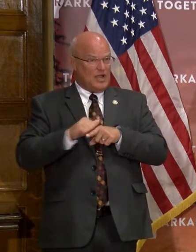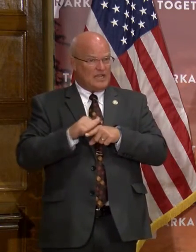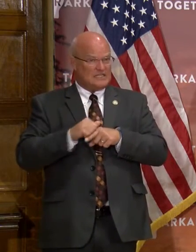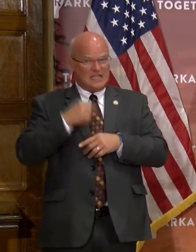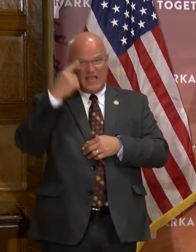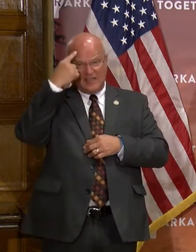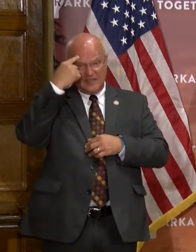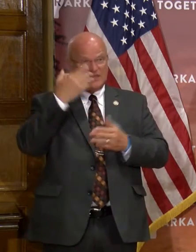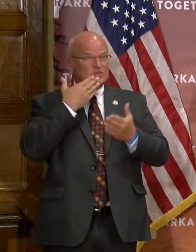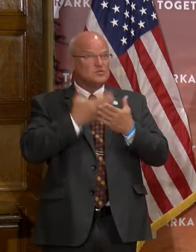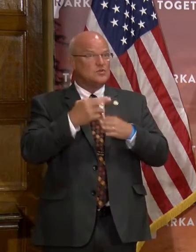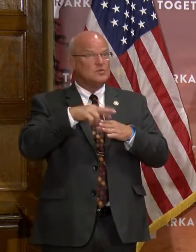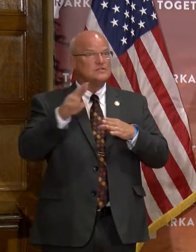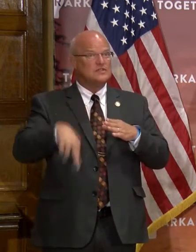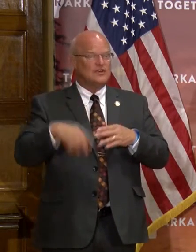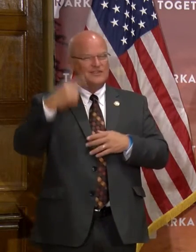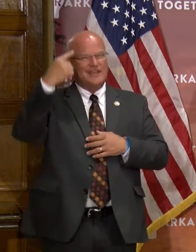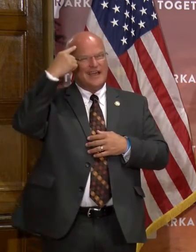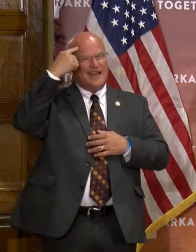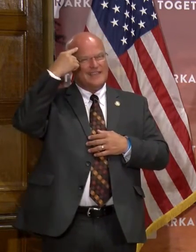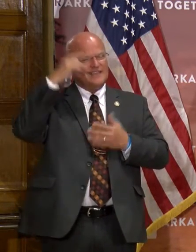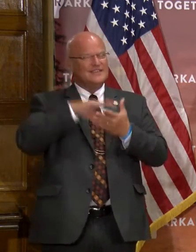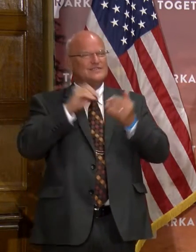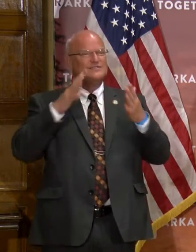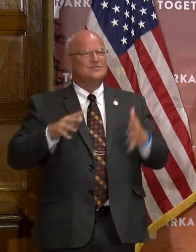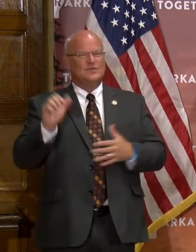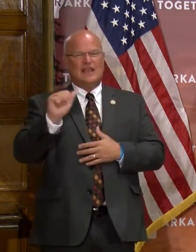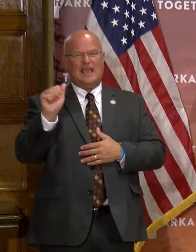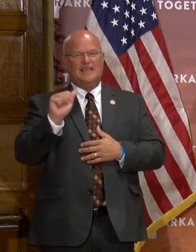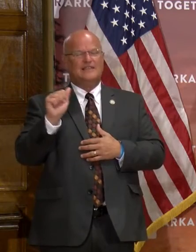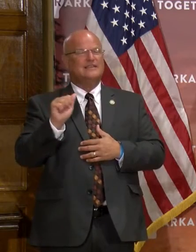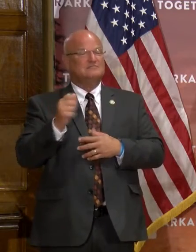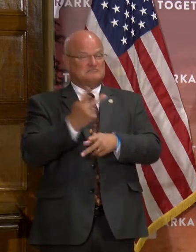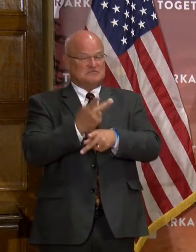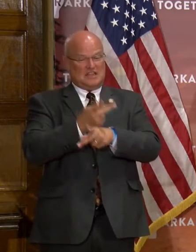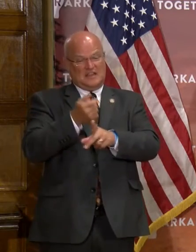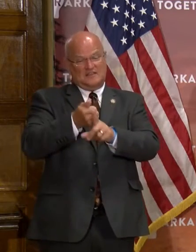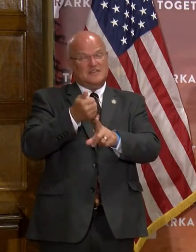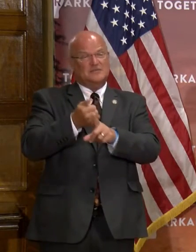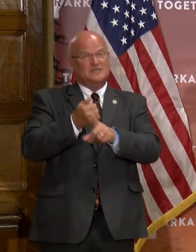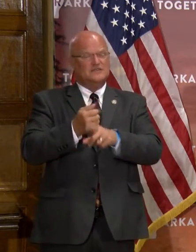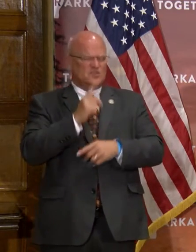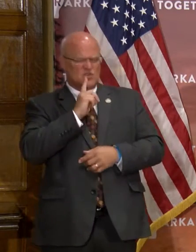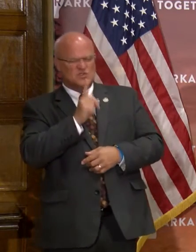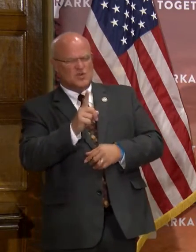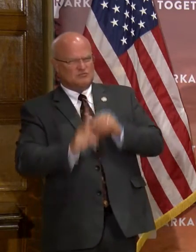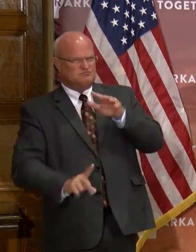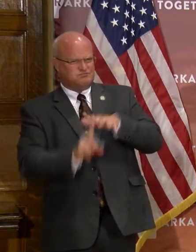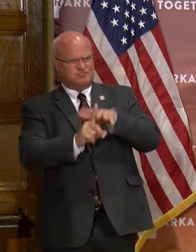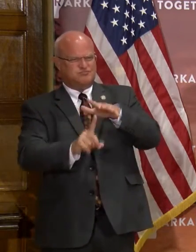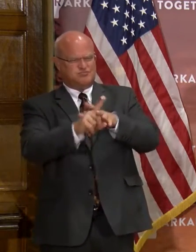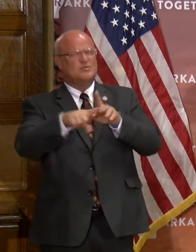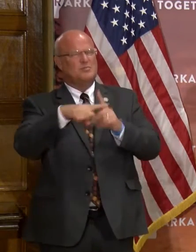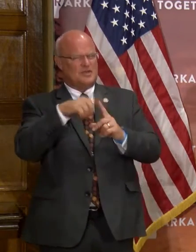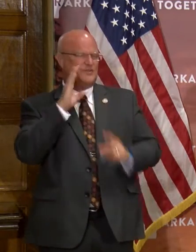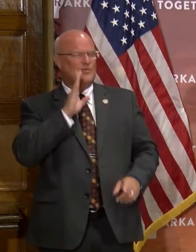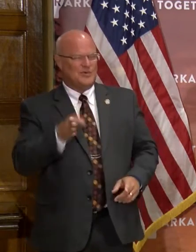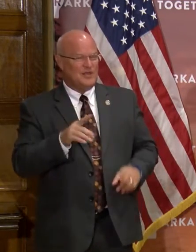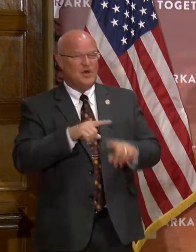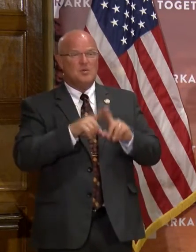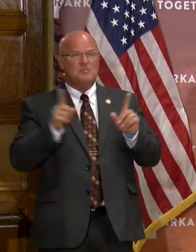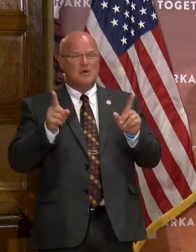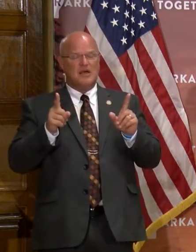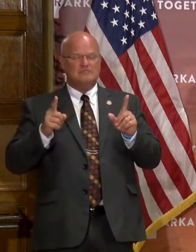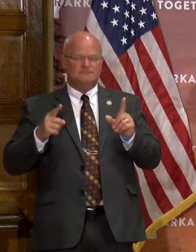I think it's been a good result. I think the student athletes are taking care of themselves. Sure, there's going to be a positive case, but you work